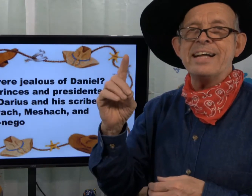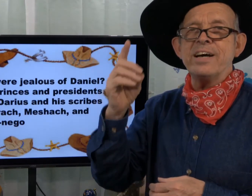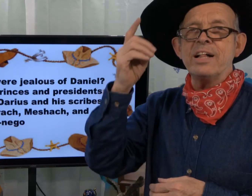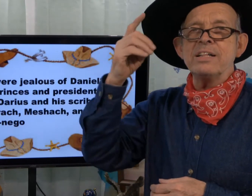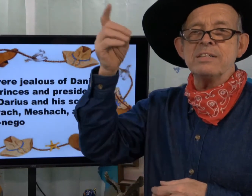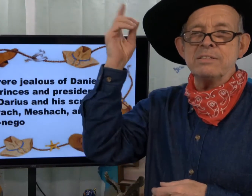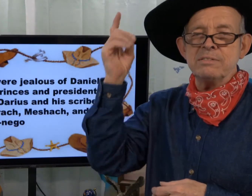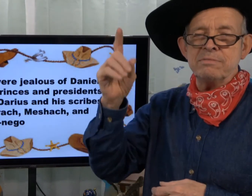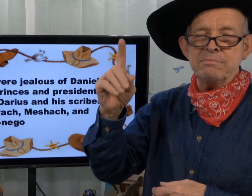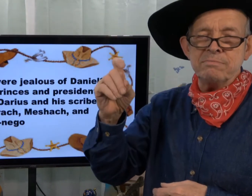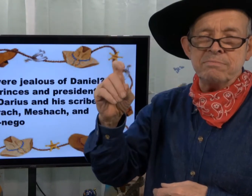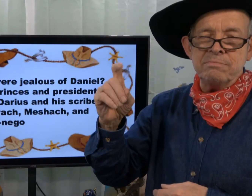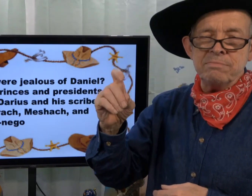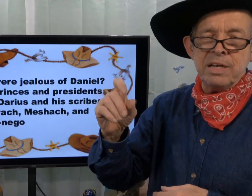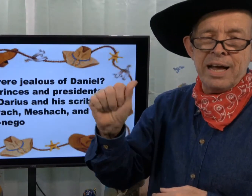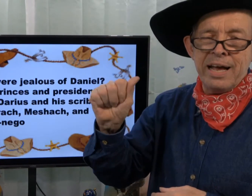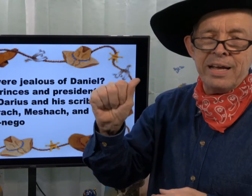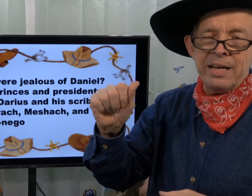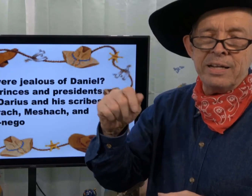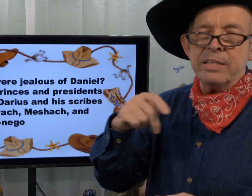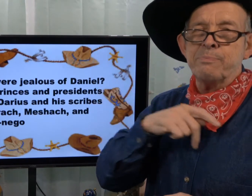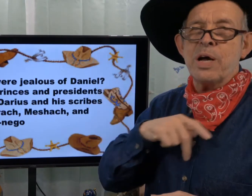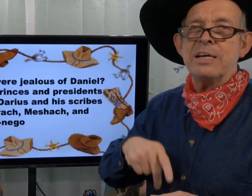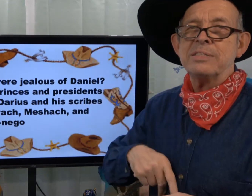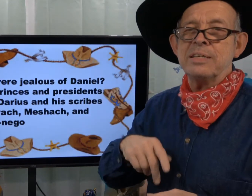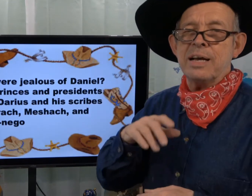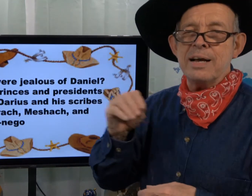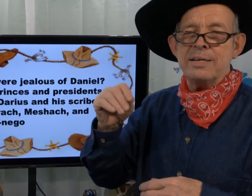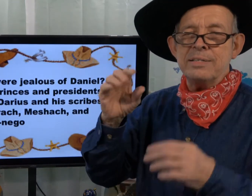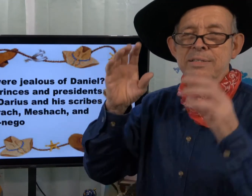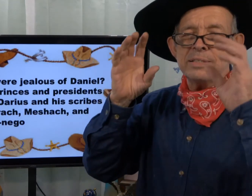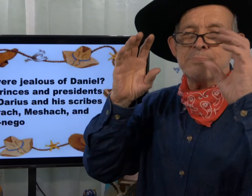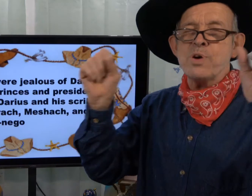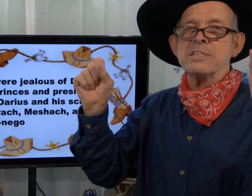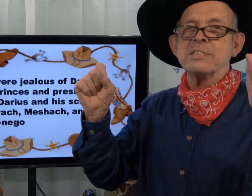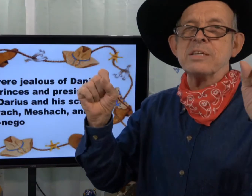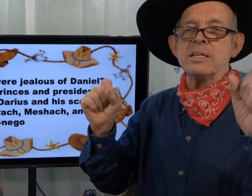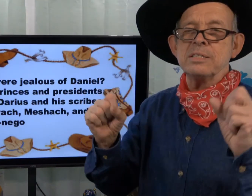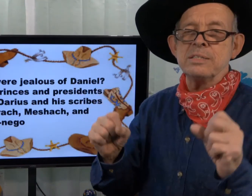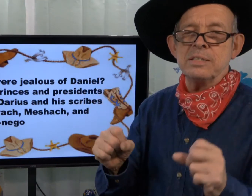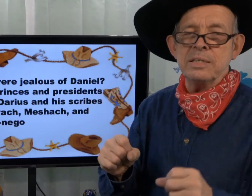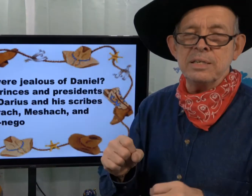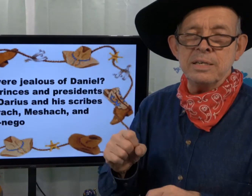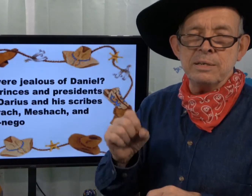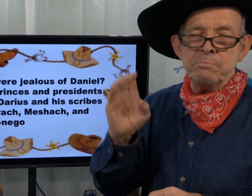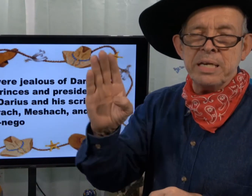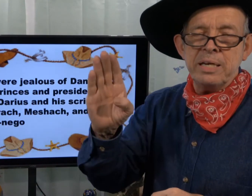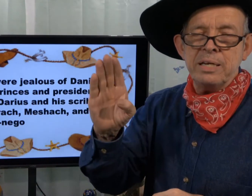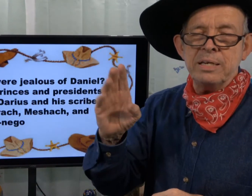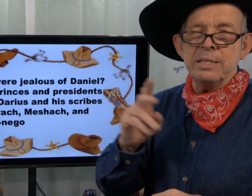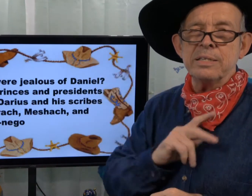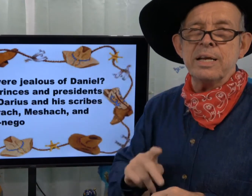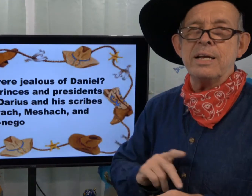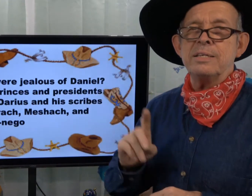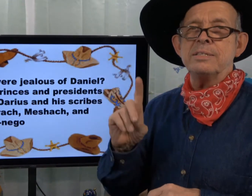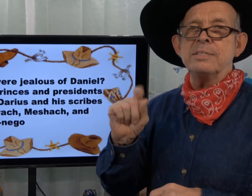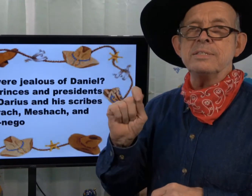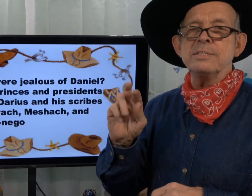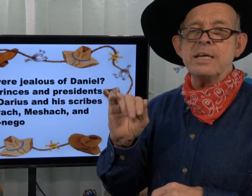Dander. A, the press and the practicing. B, King